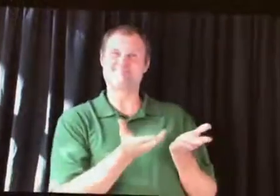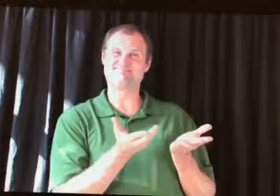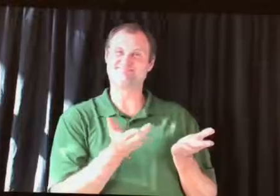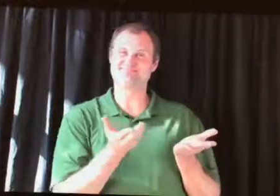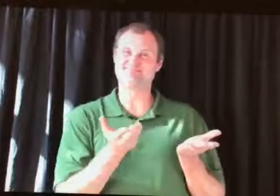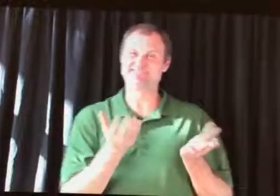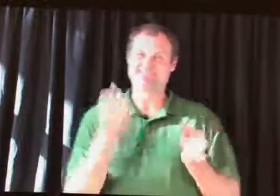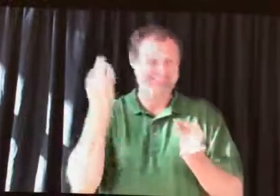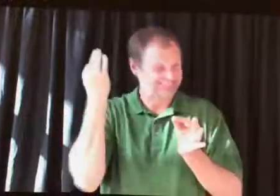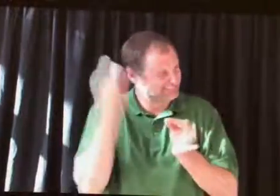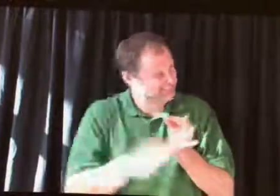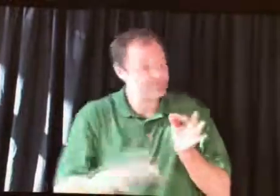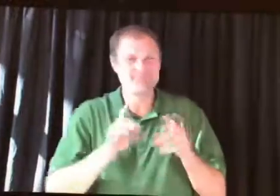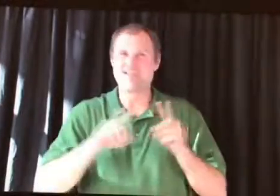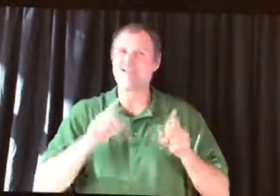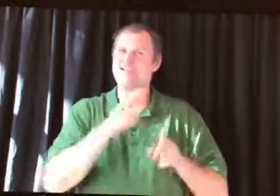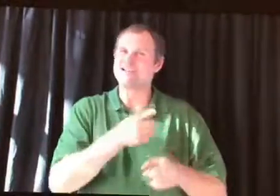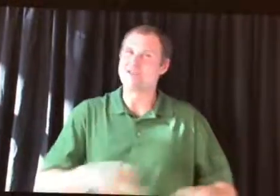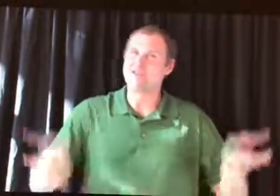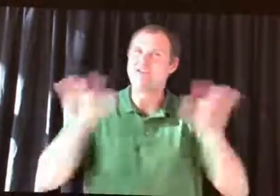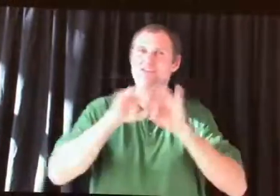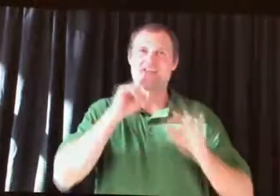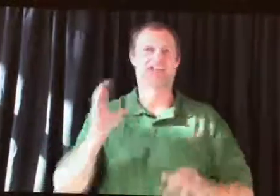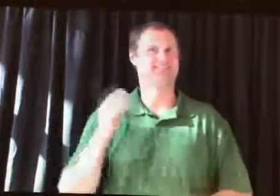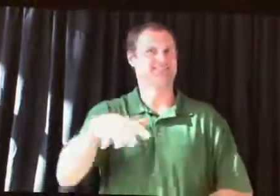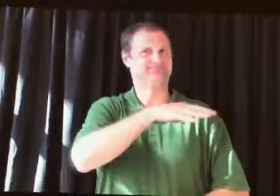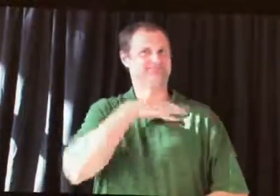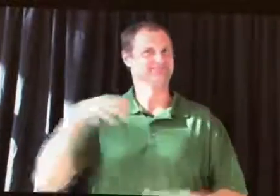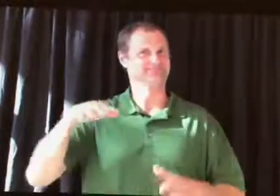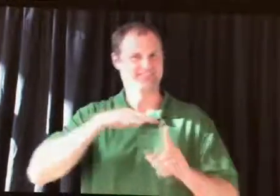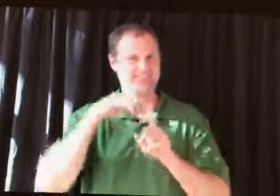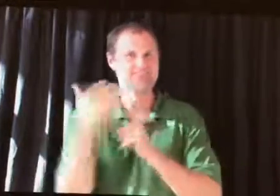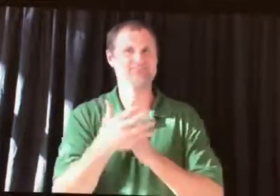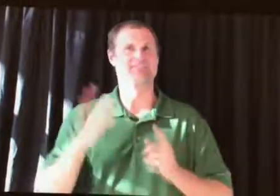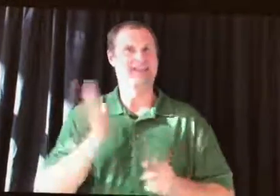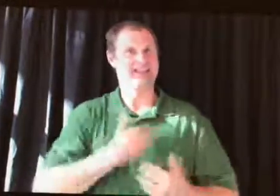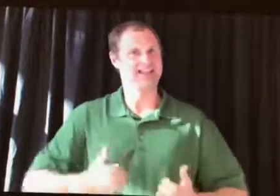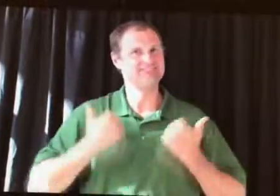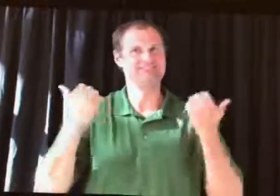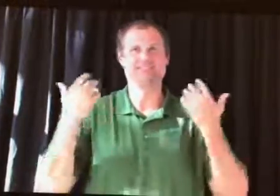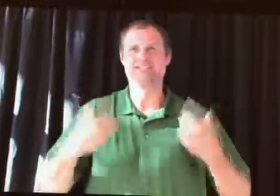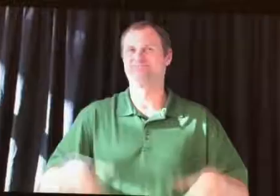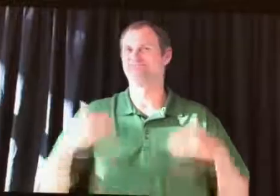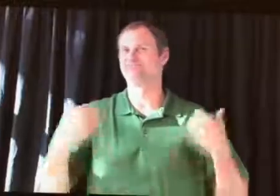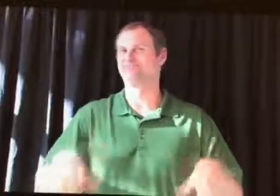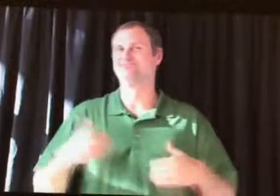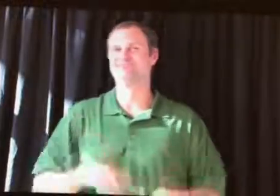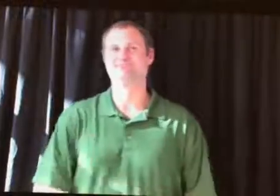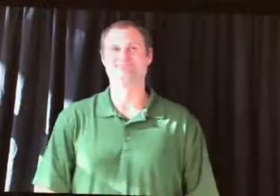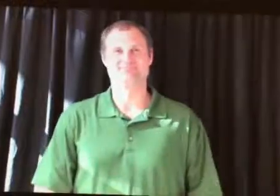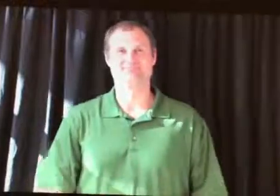It's very simple, but it's really important for the environment and sustaining